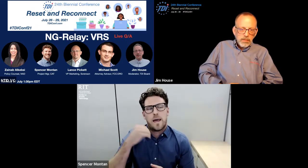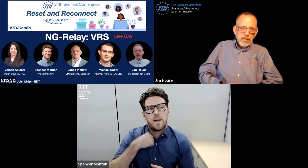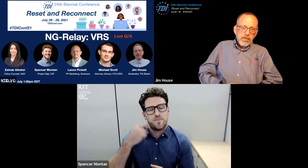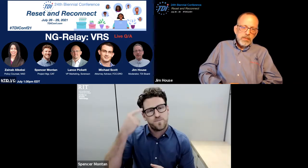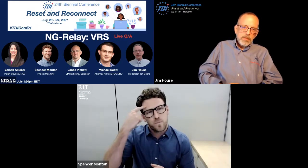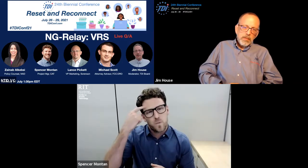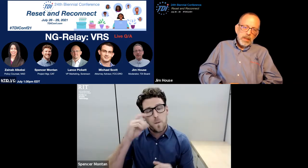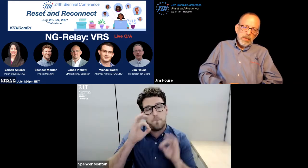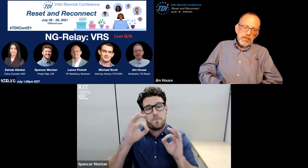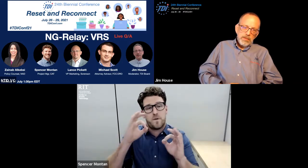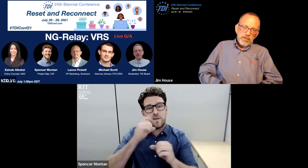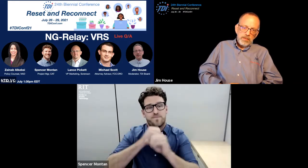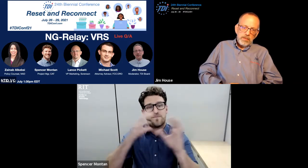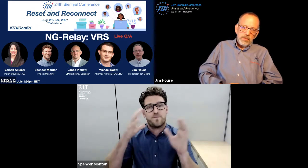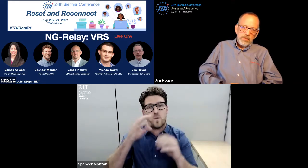call.